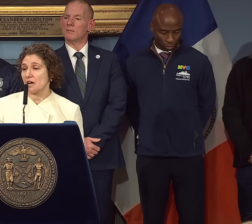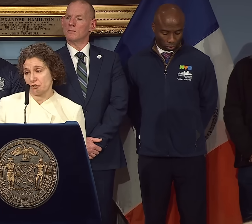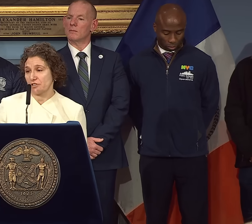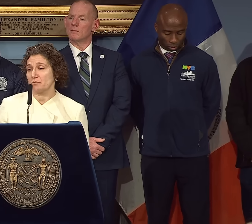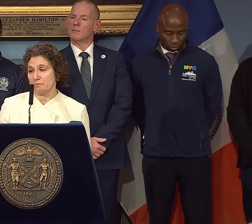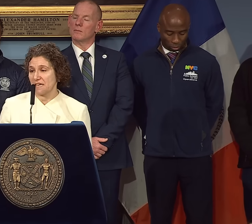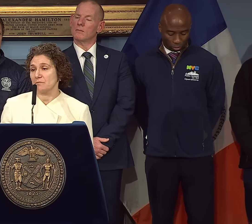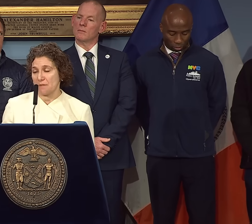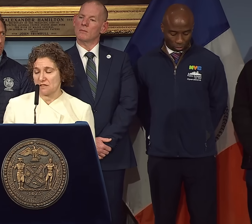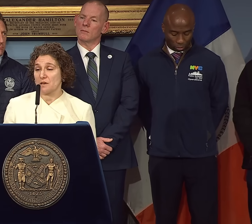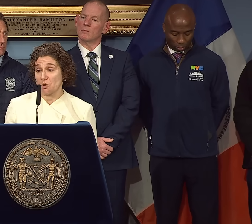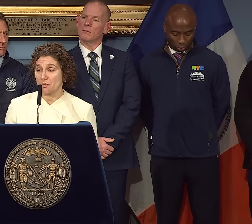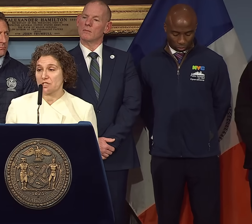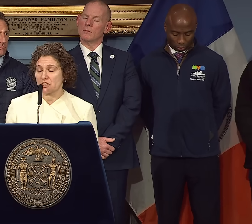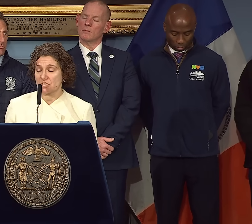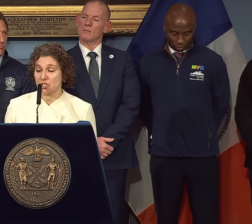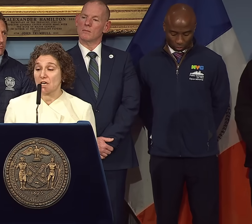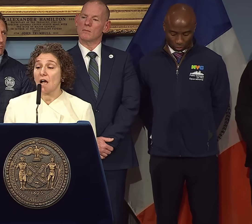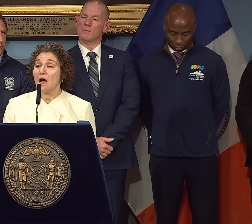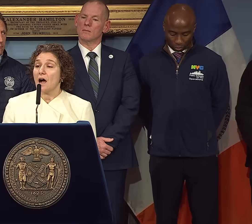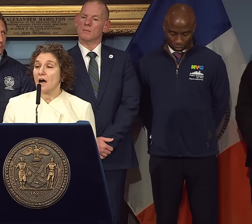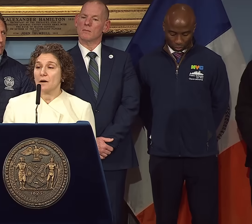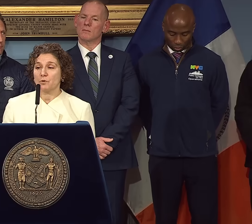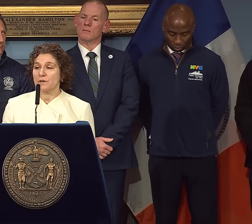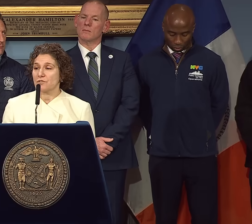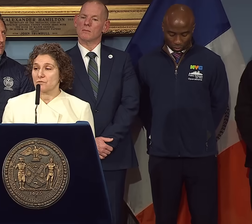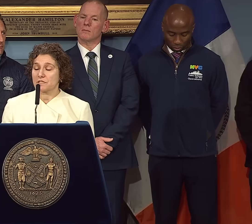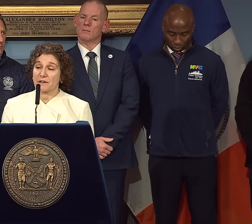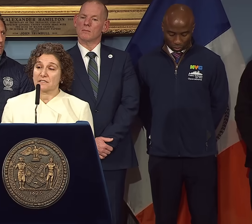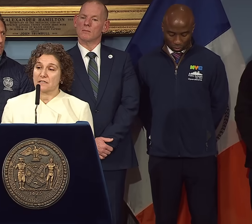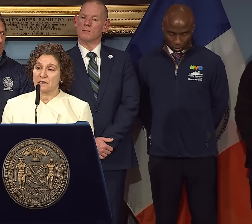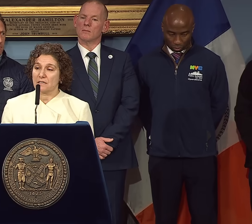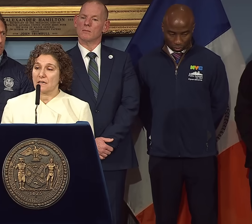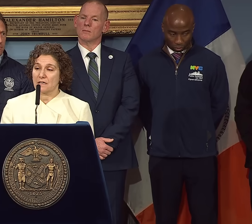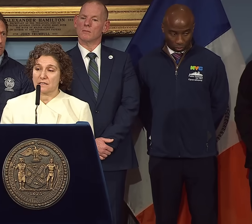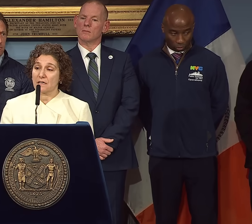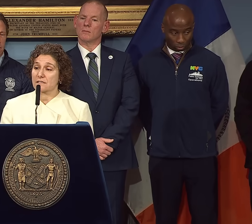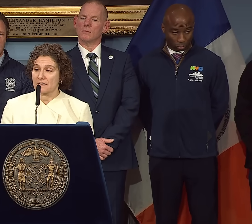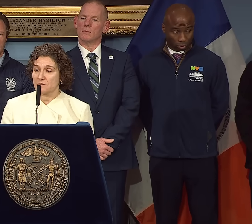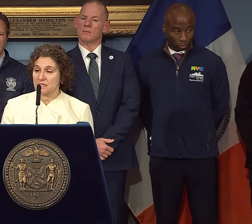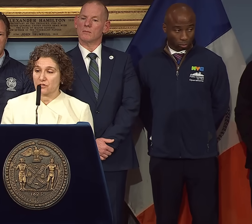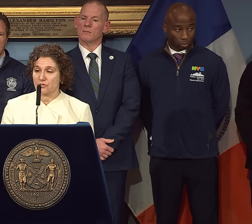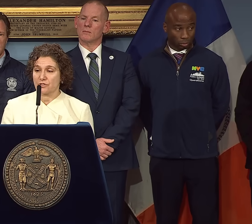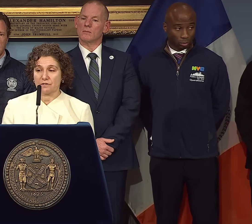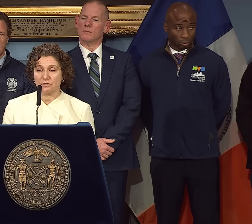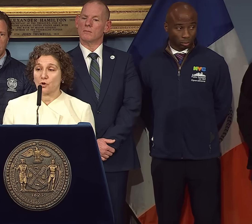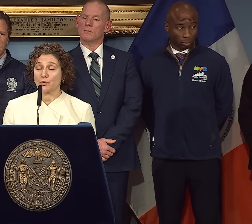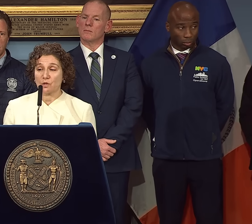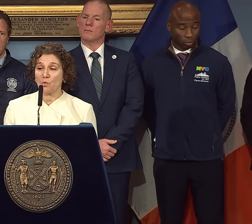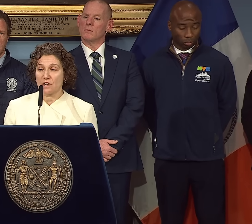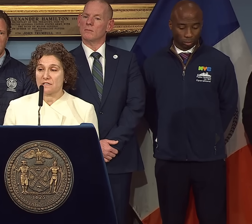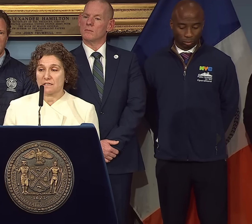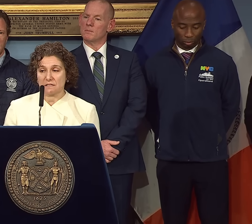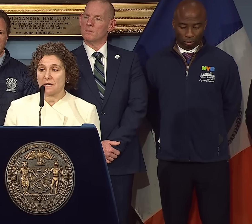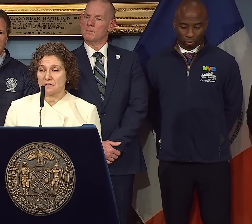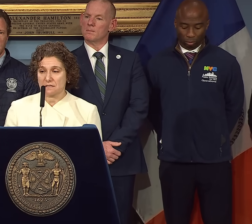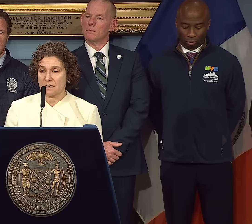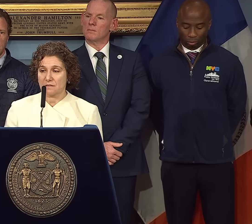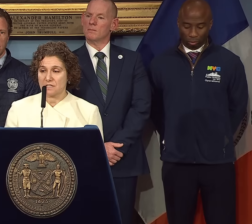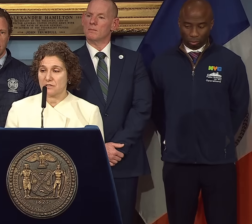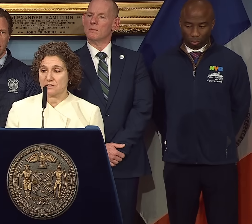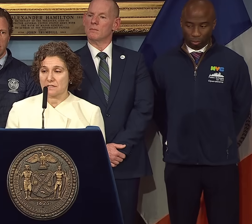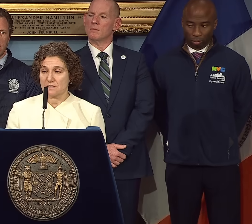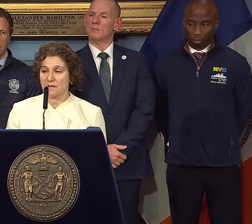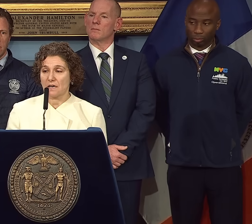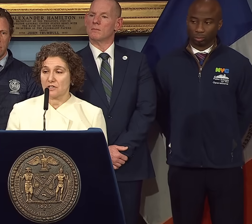and the doctors there will make the appropriate decision. With respect to the asylum seekers, there is only one designated